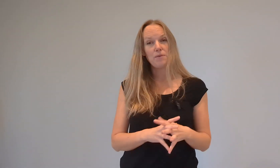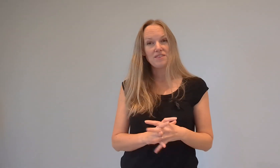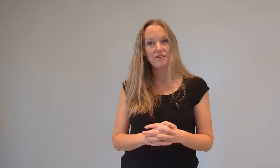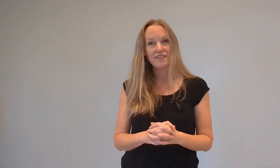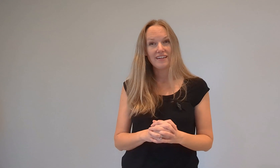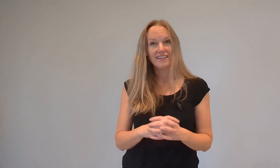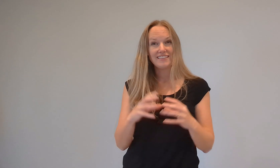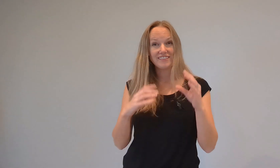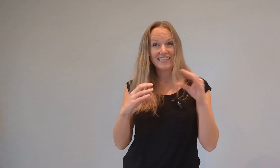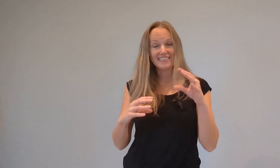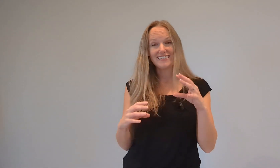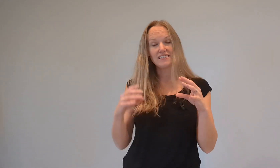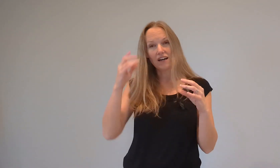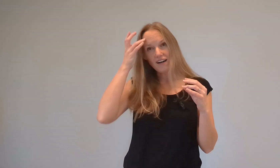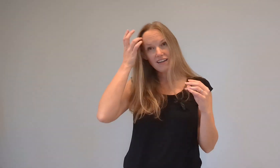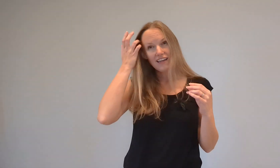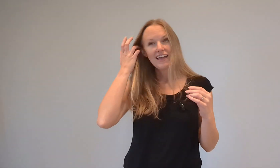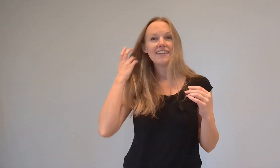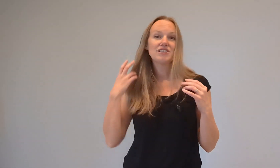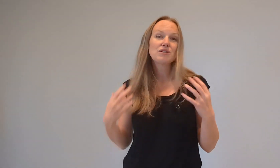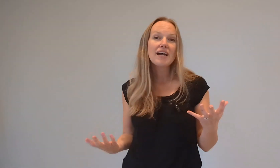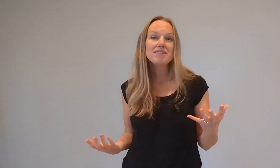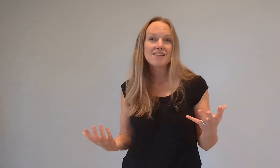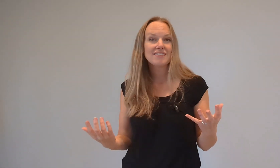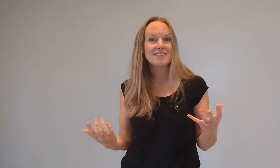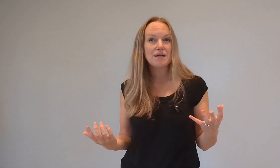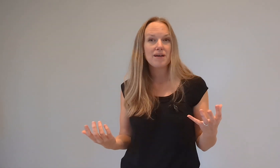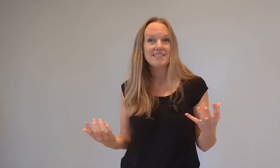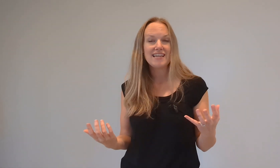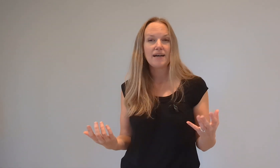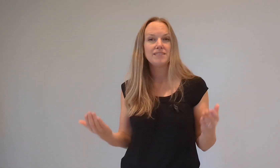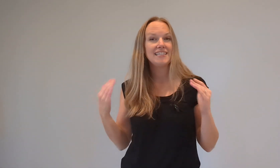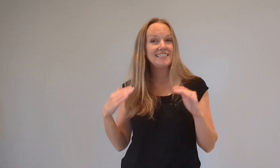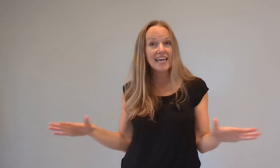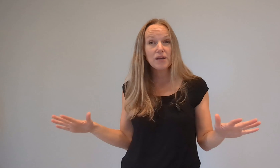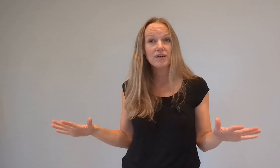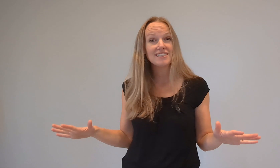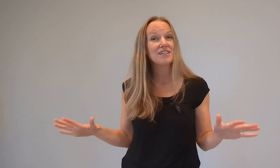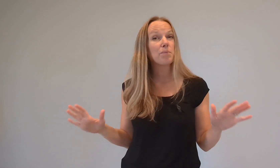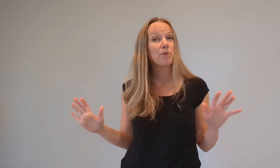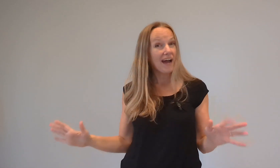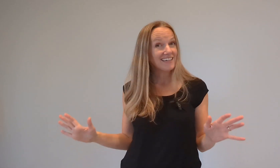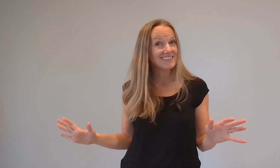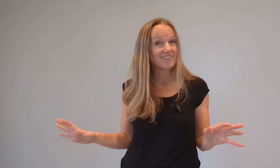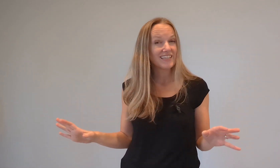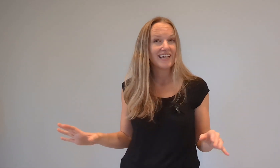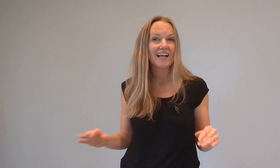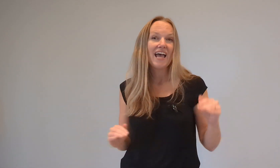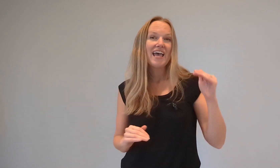went through the different sections of the song and described the signs step by step. Today we're just going to practice everything